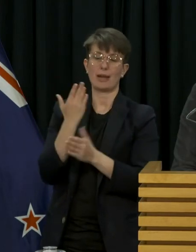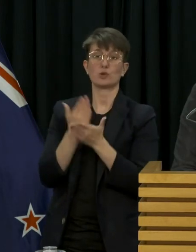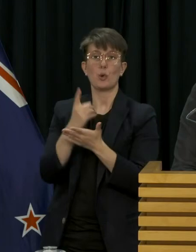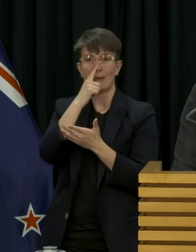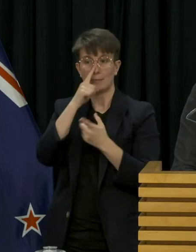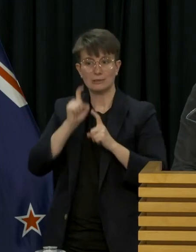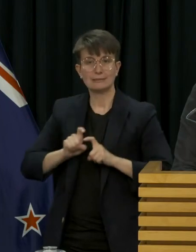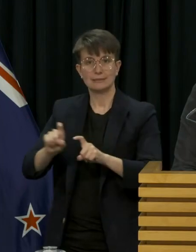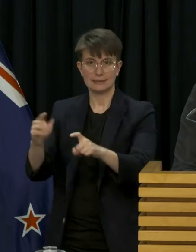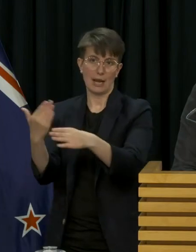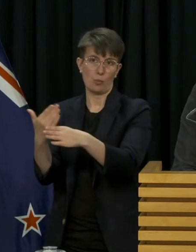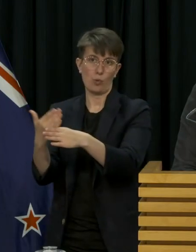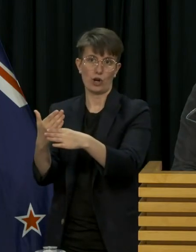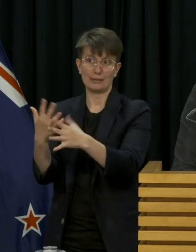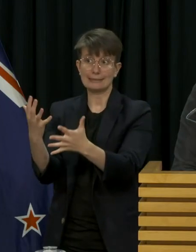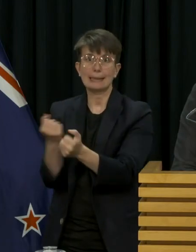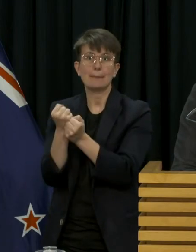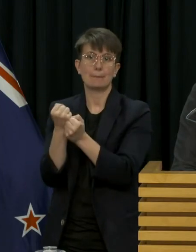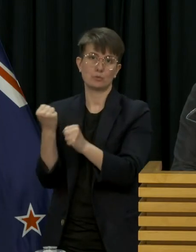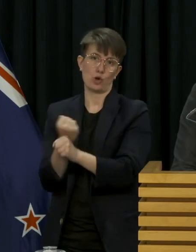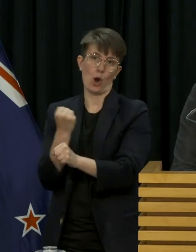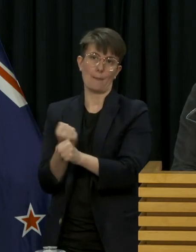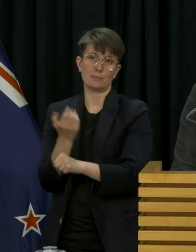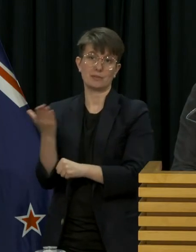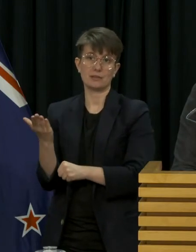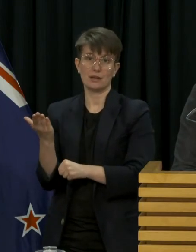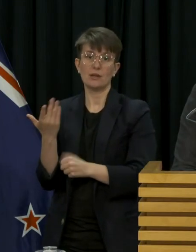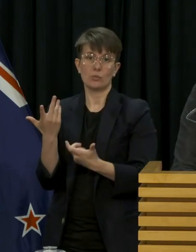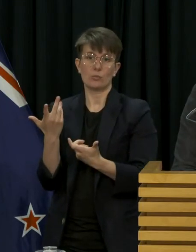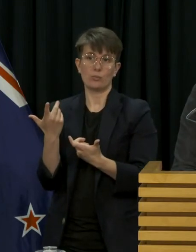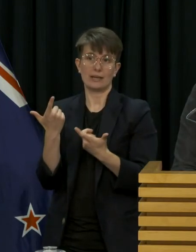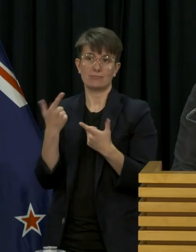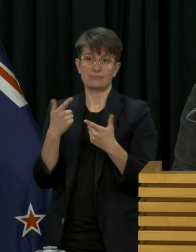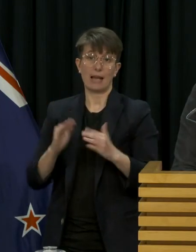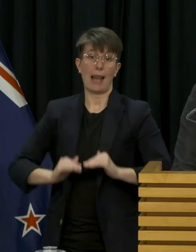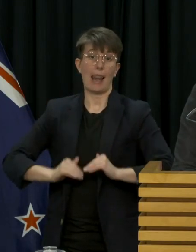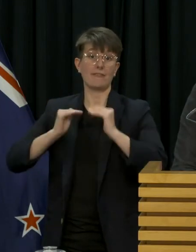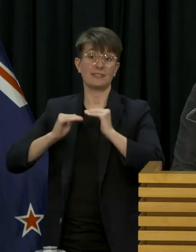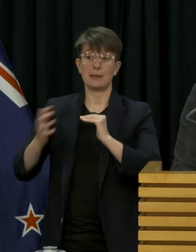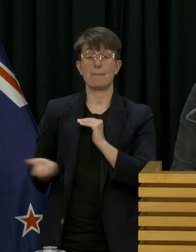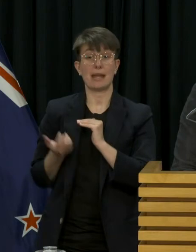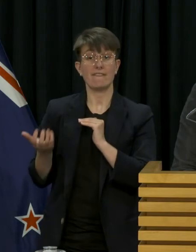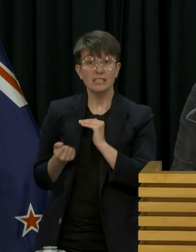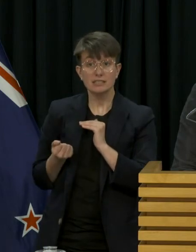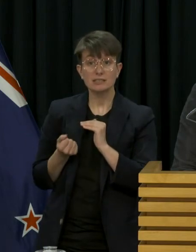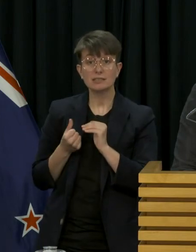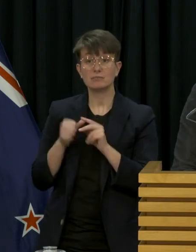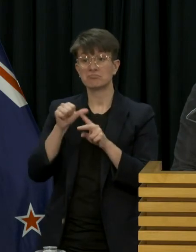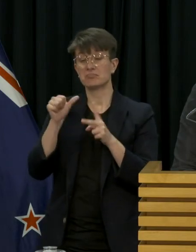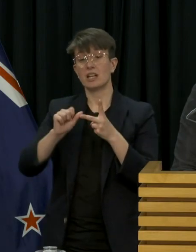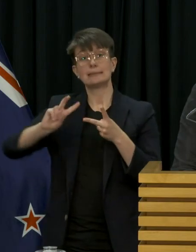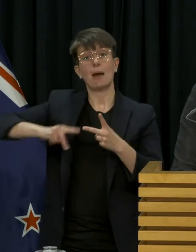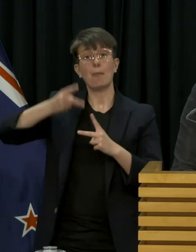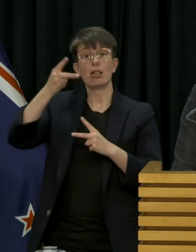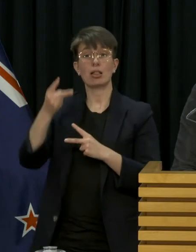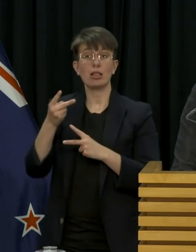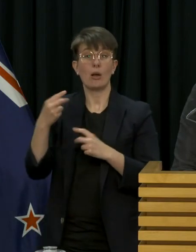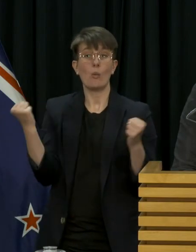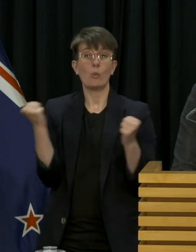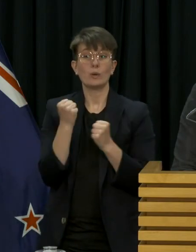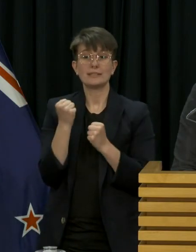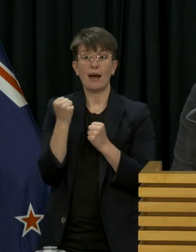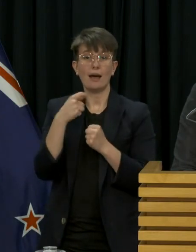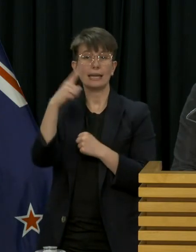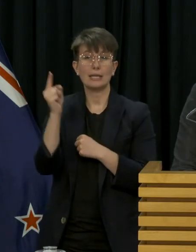in lifting main benefit rates, the first time that has happened in decades across the board. the doubling of the winter energy payment, all supporting